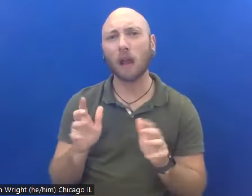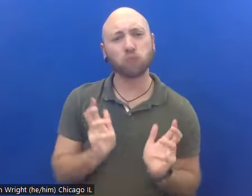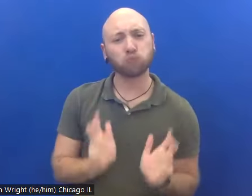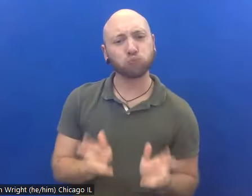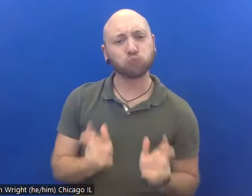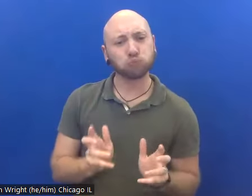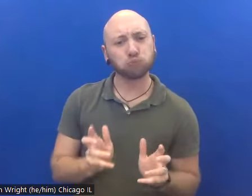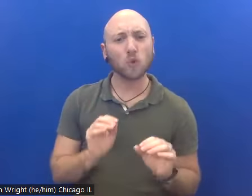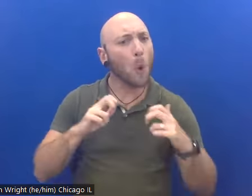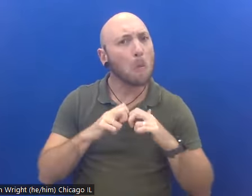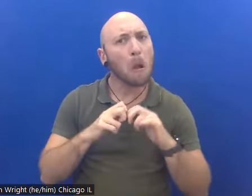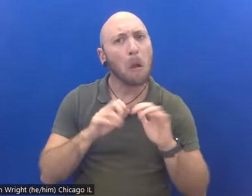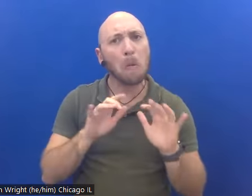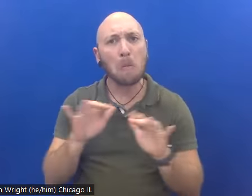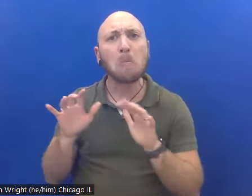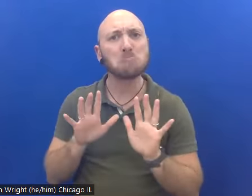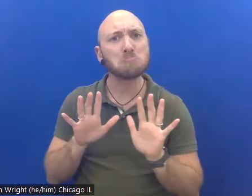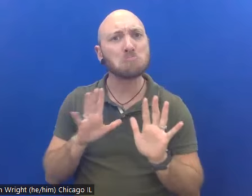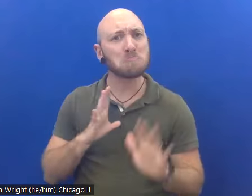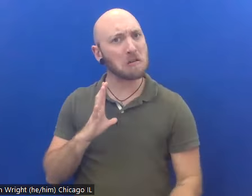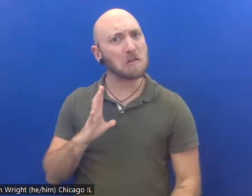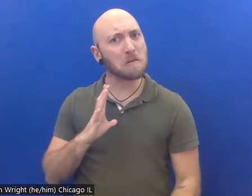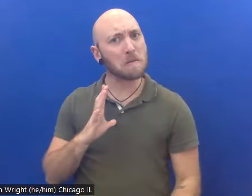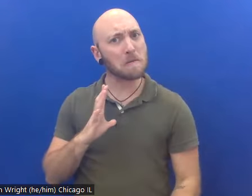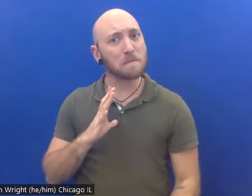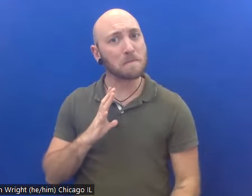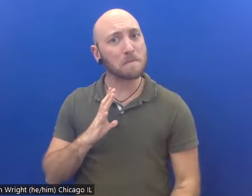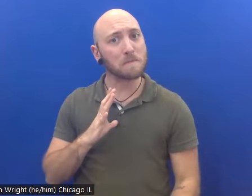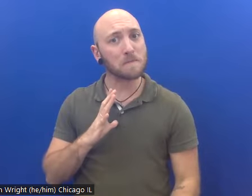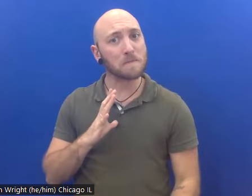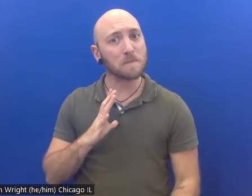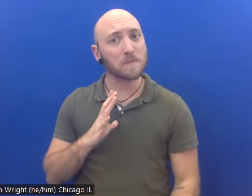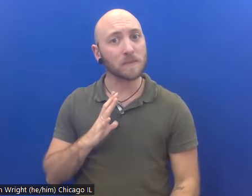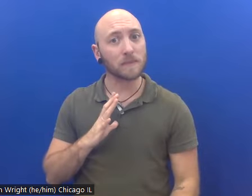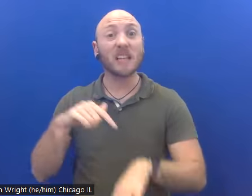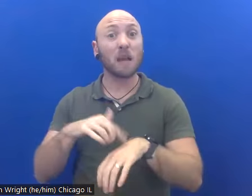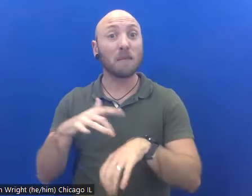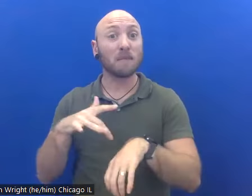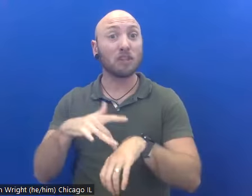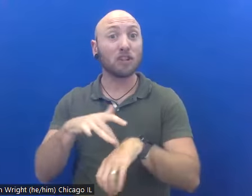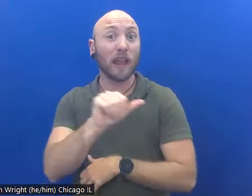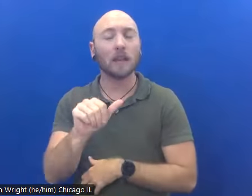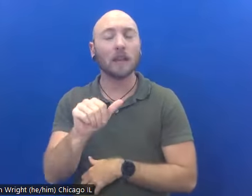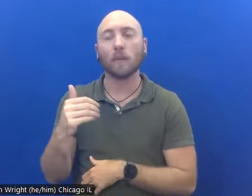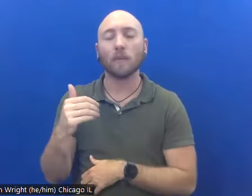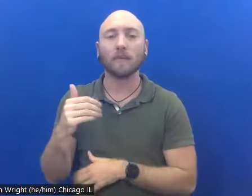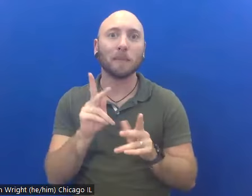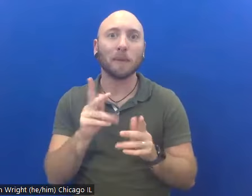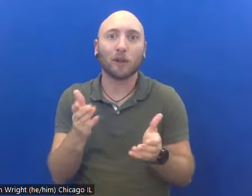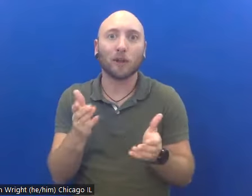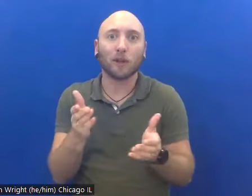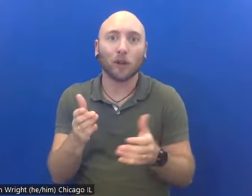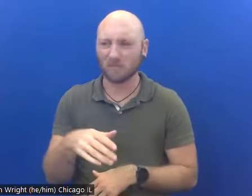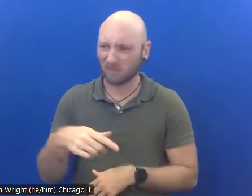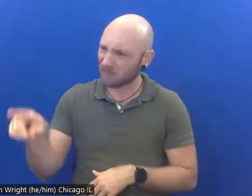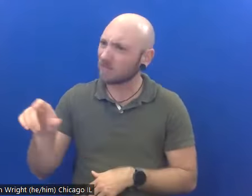blah, blah, I'm fine. By that point I had gone to AA for a little bit because, pressure from outside and like, I'm going to go to AA and blah, blah. I'm